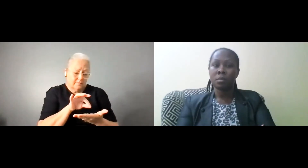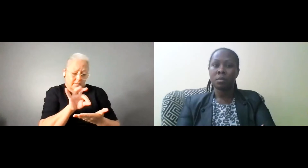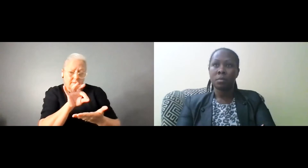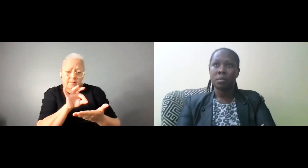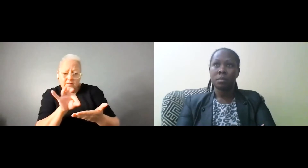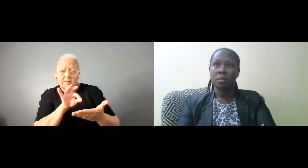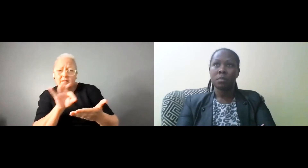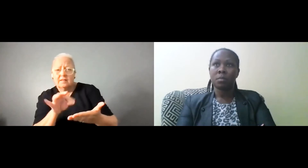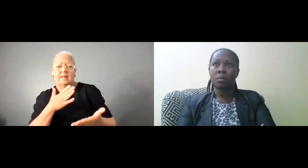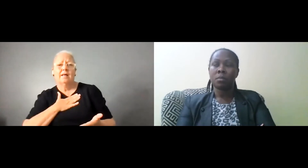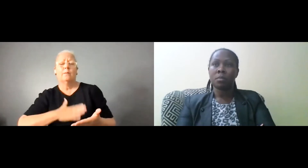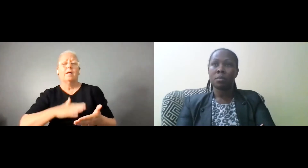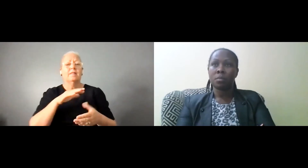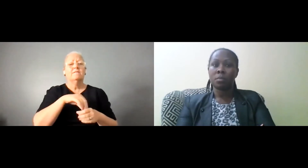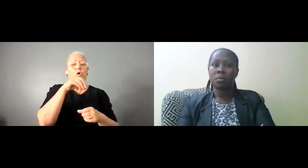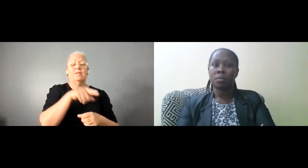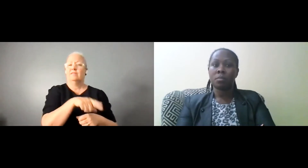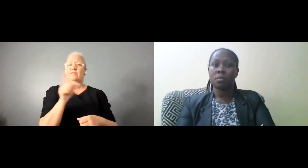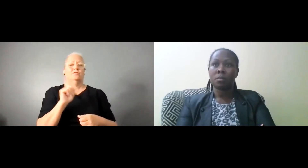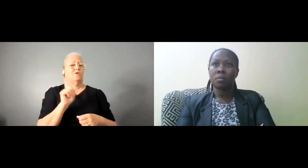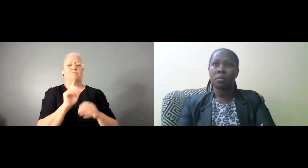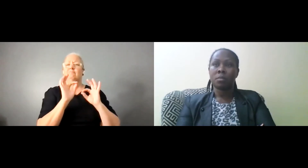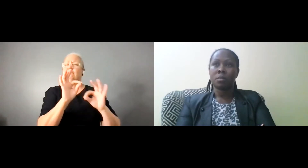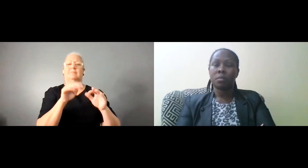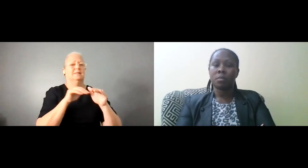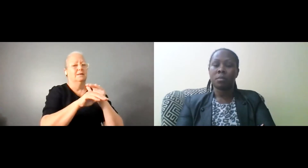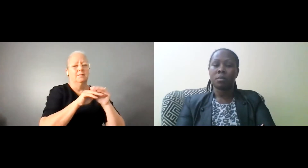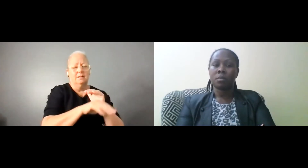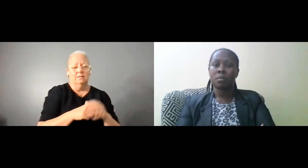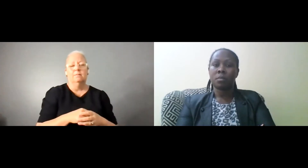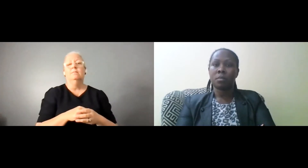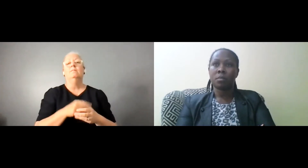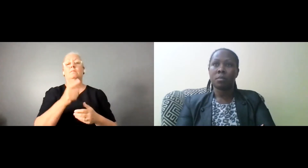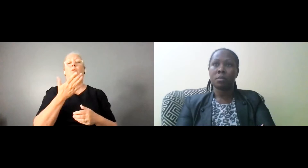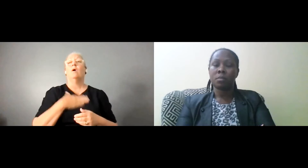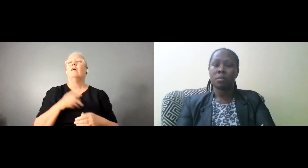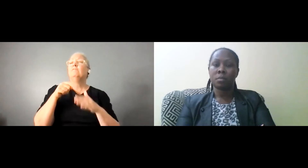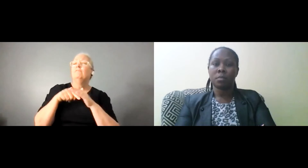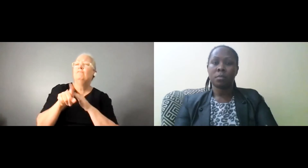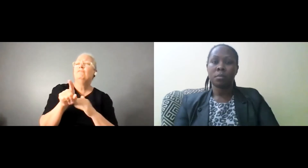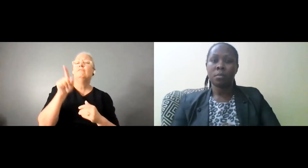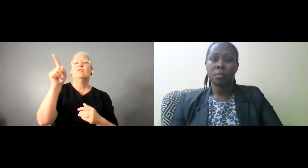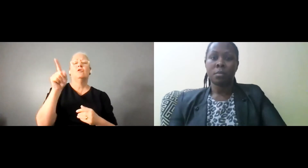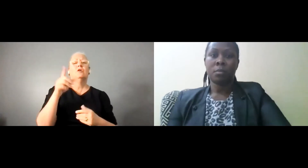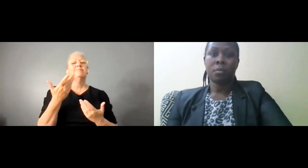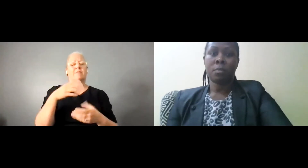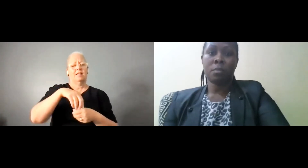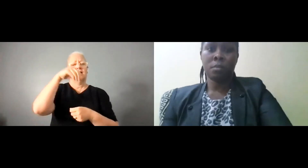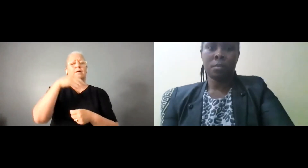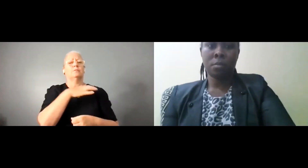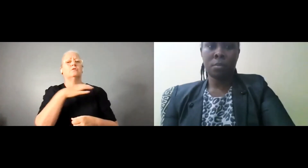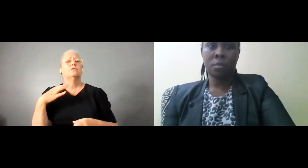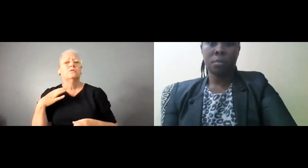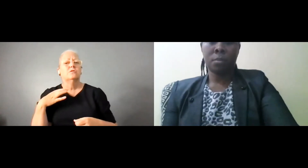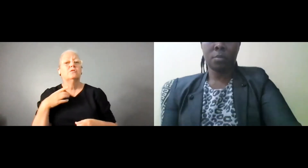team with those who working for the electoral election commission in the polling